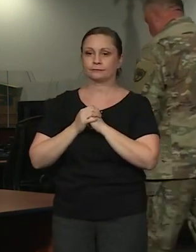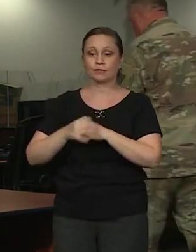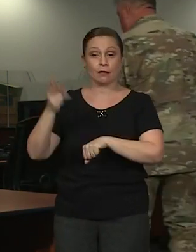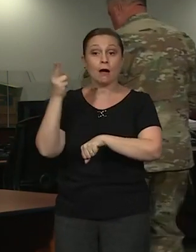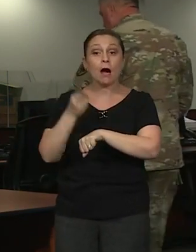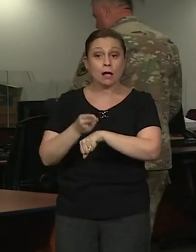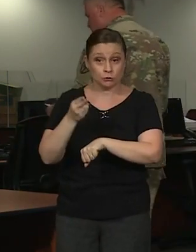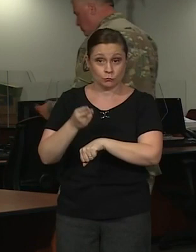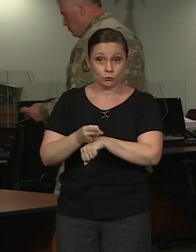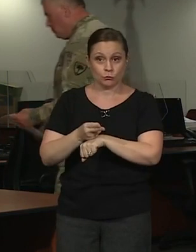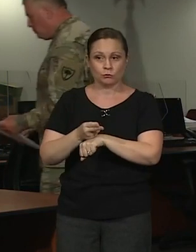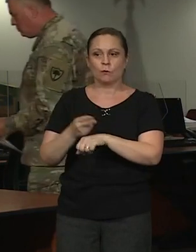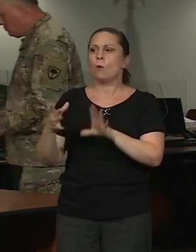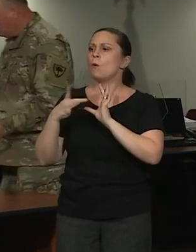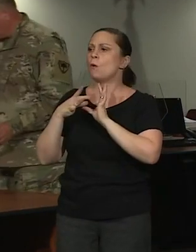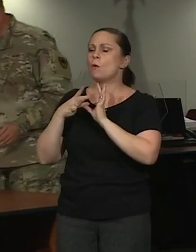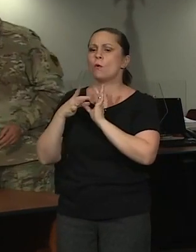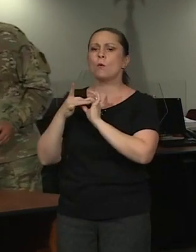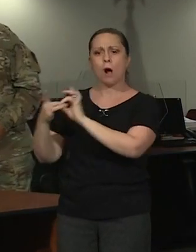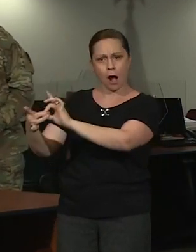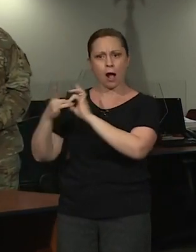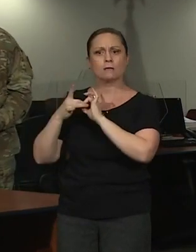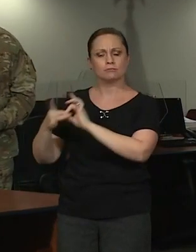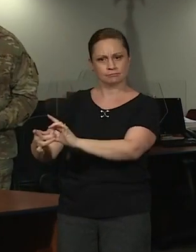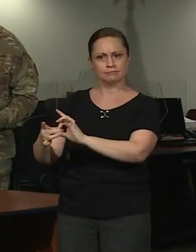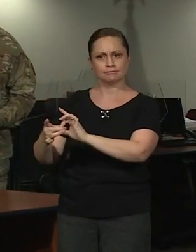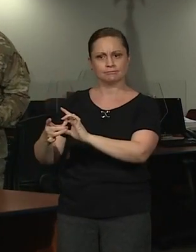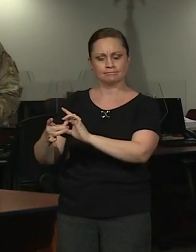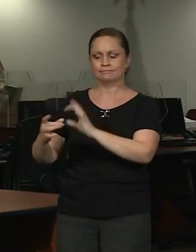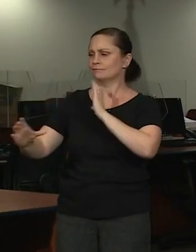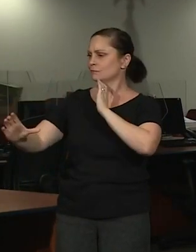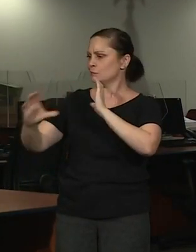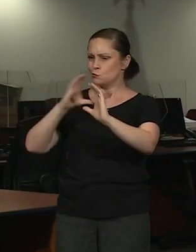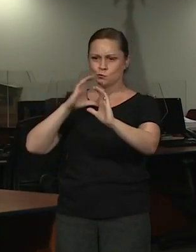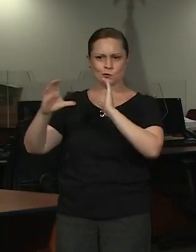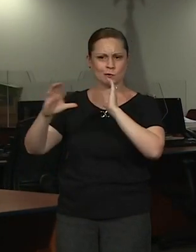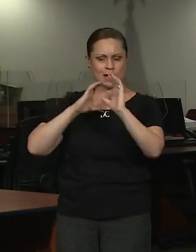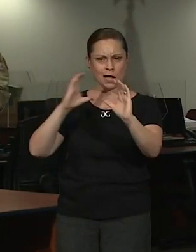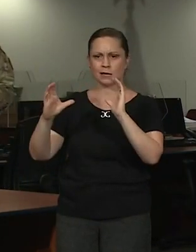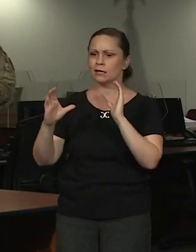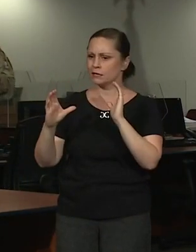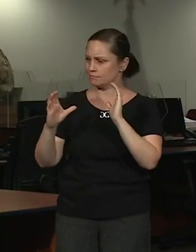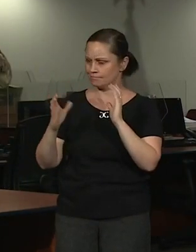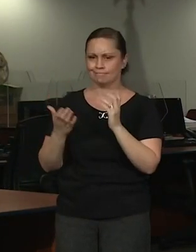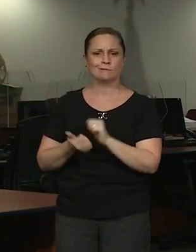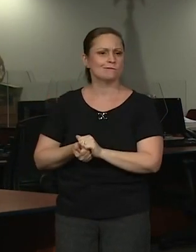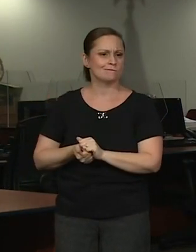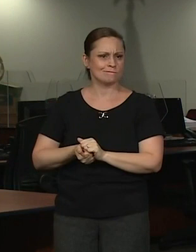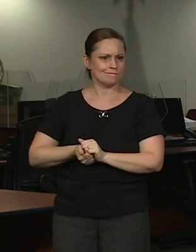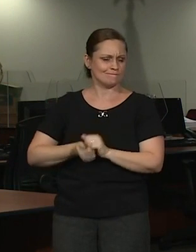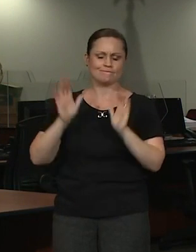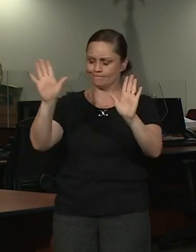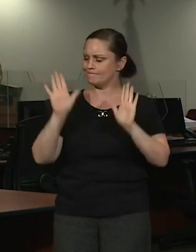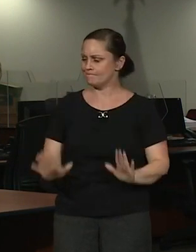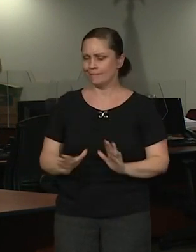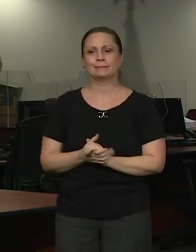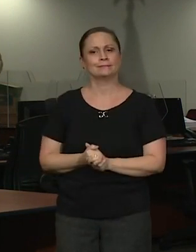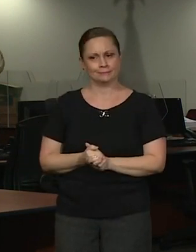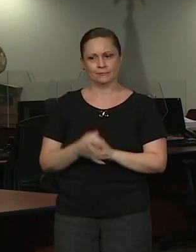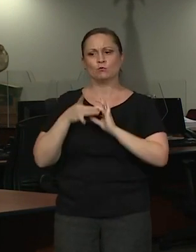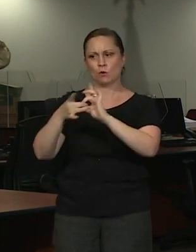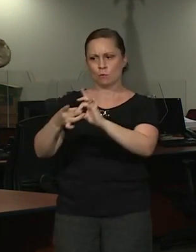most cooperative and communicative throughout this from the very beginning. We've had great